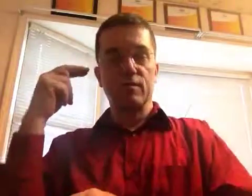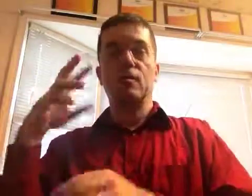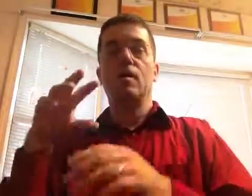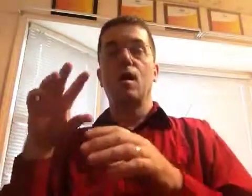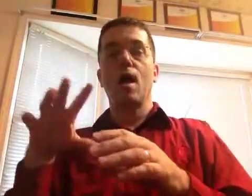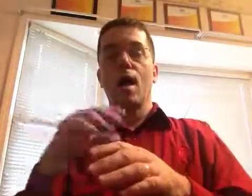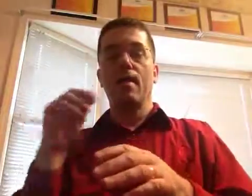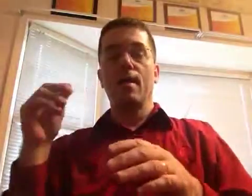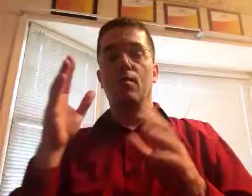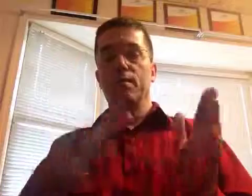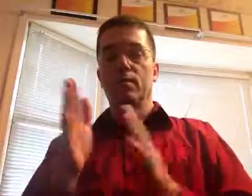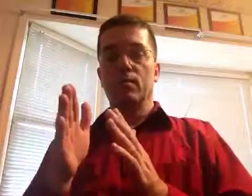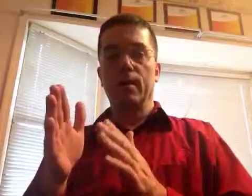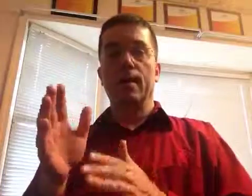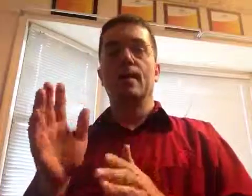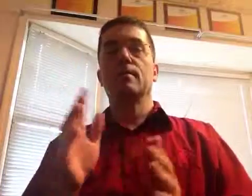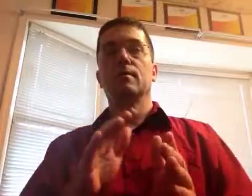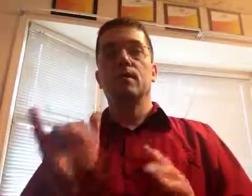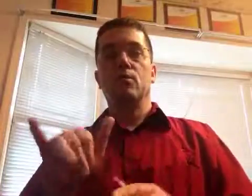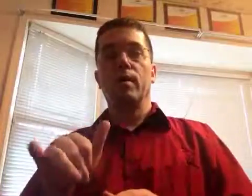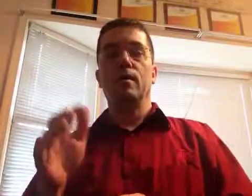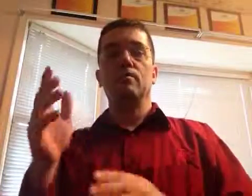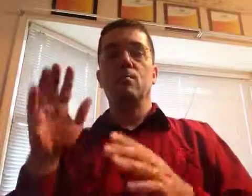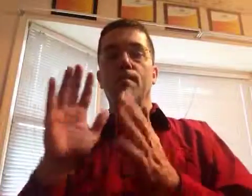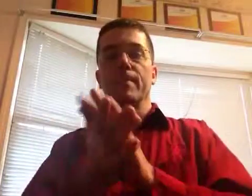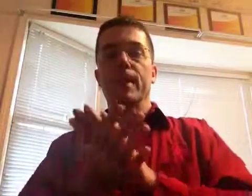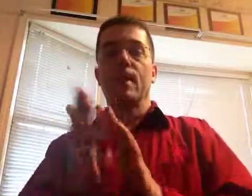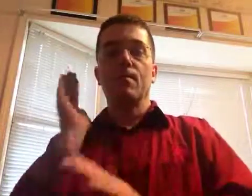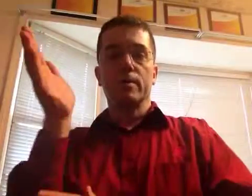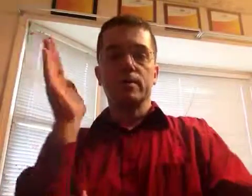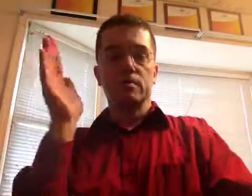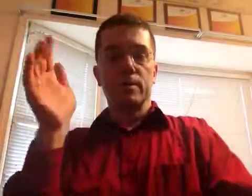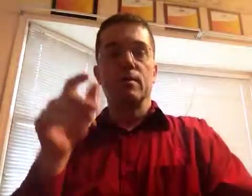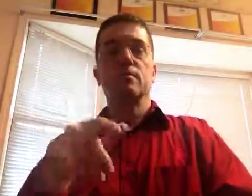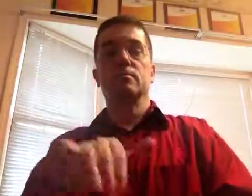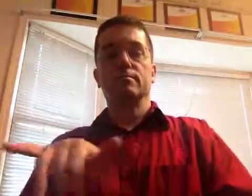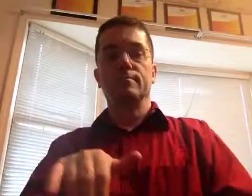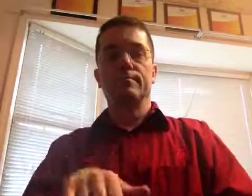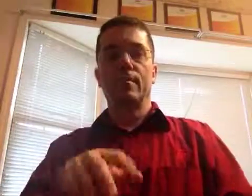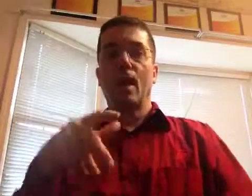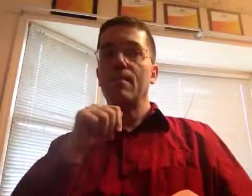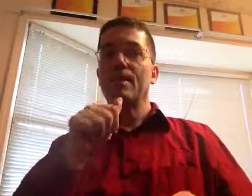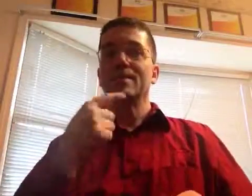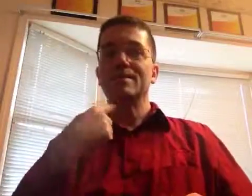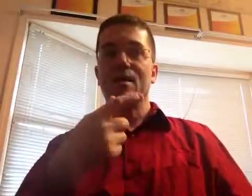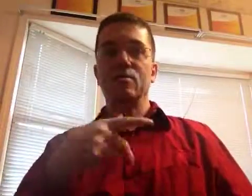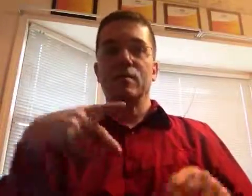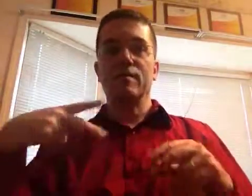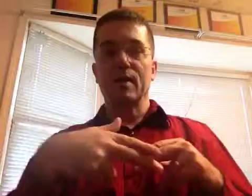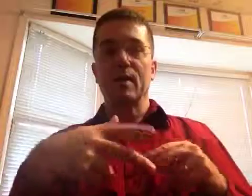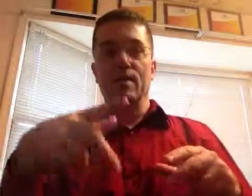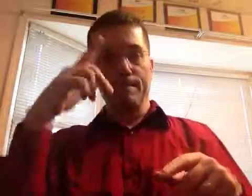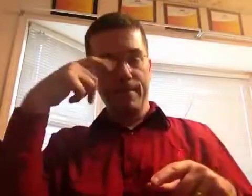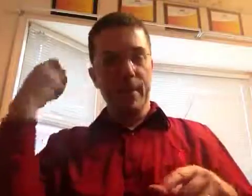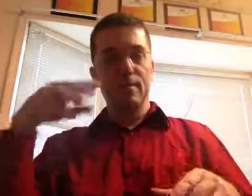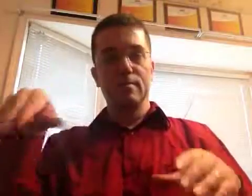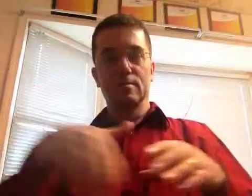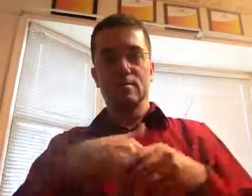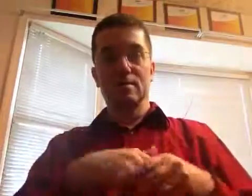overall plan as well. But, I'm not going to tell you have to cut somebody off because they're married, because I didn't.